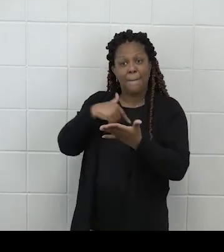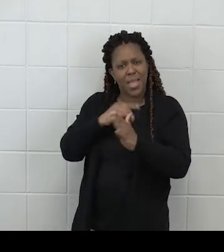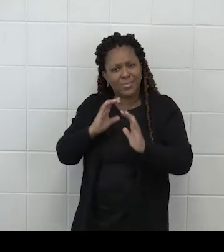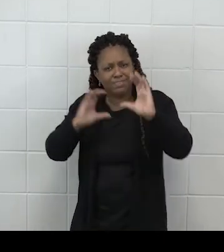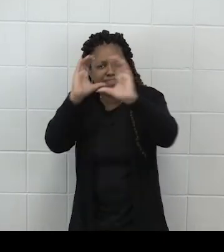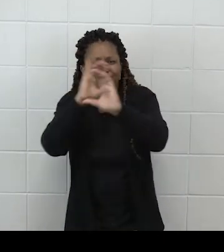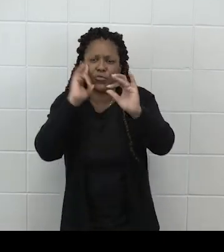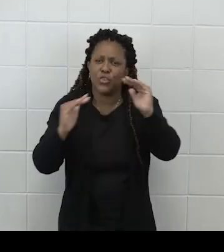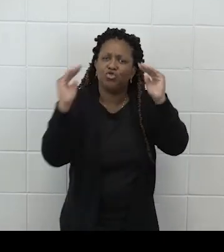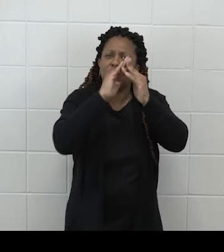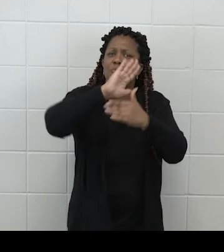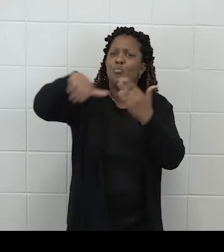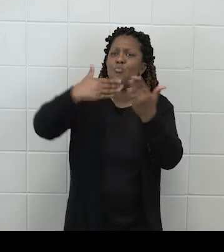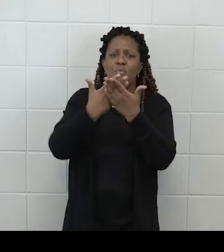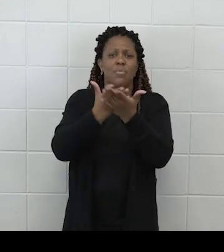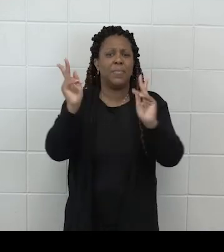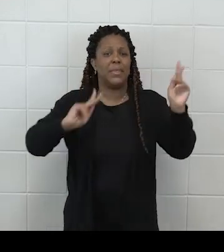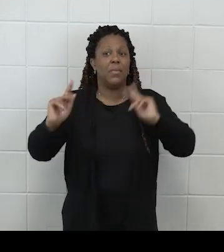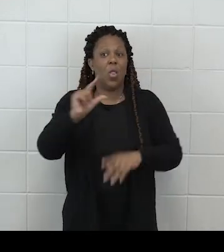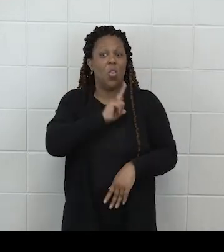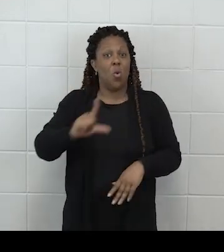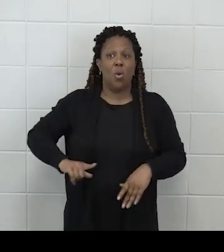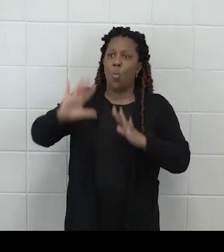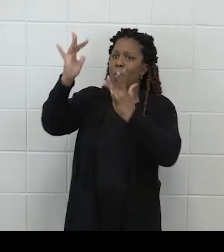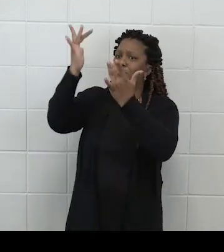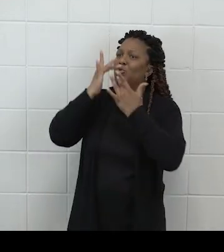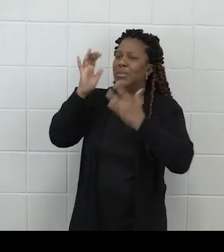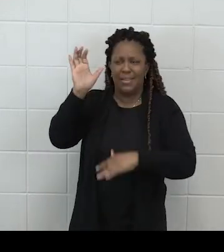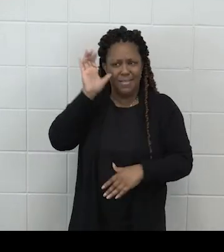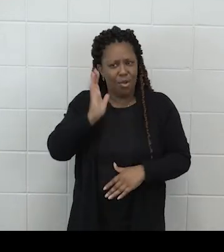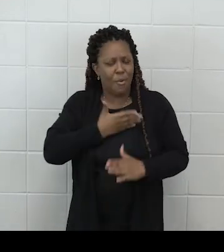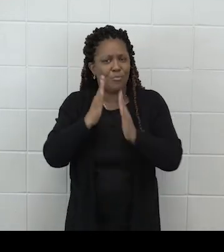people. God, in your mercy. Hear our prayer.